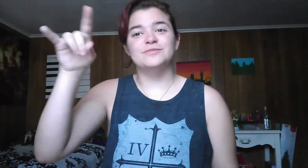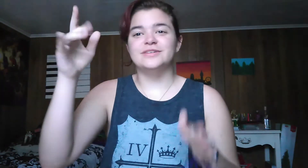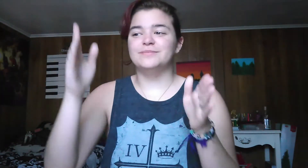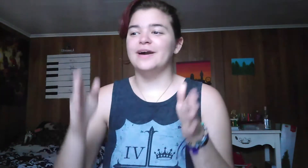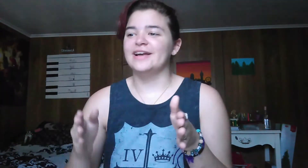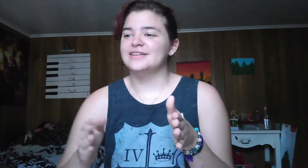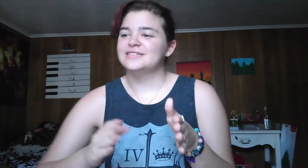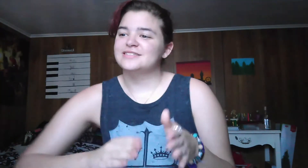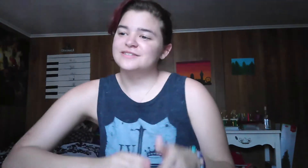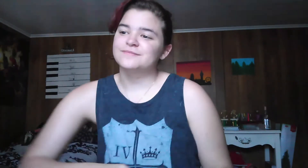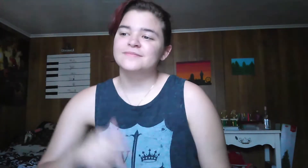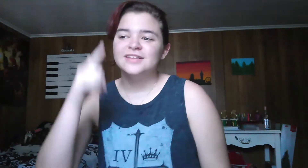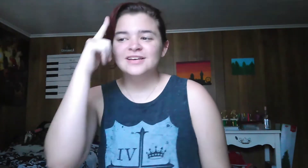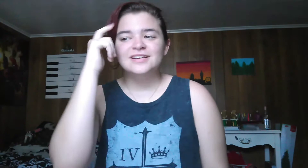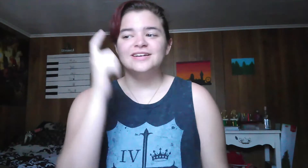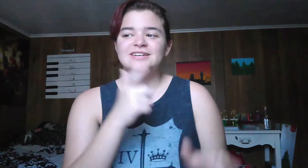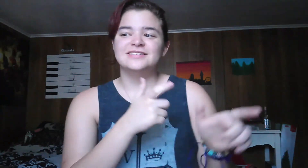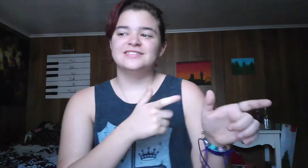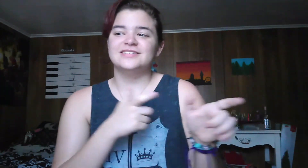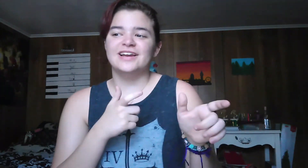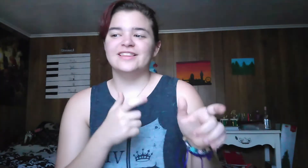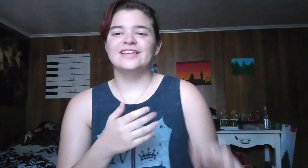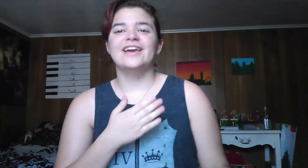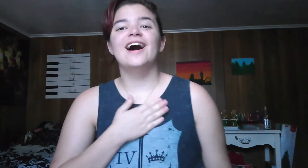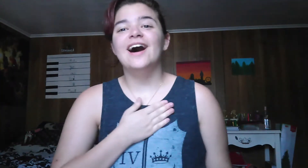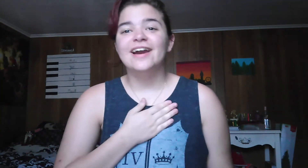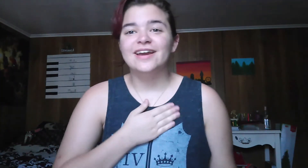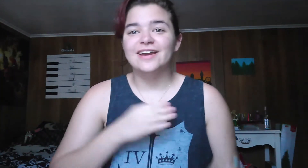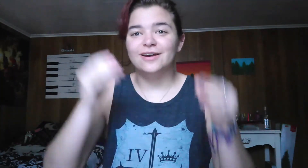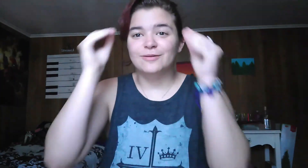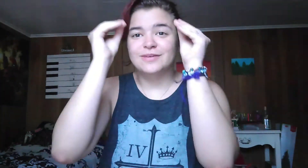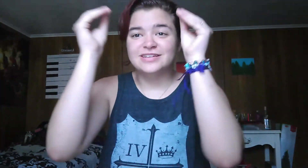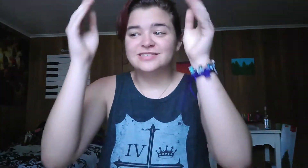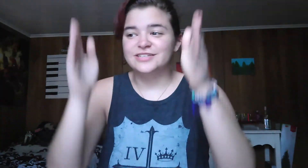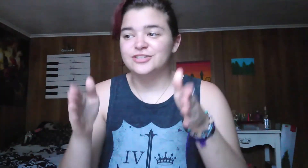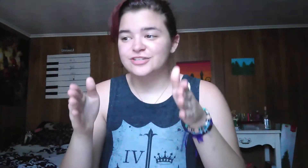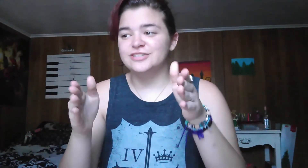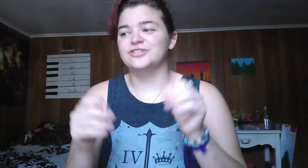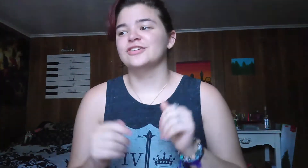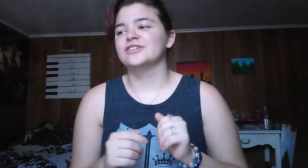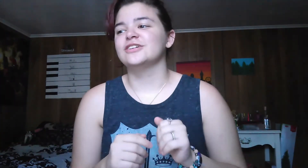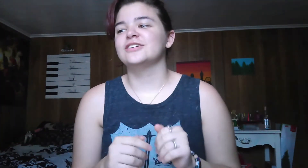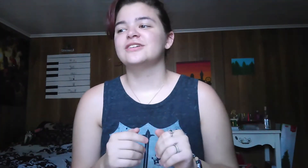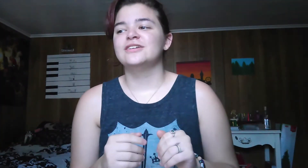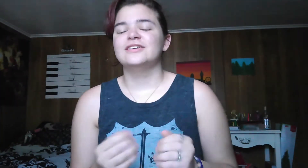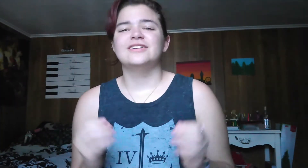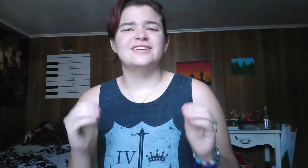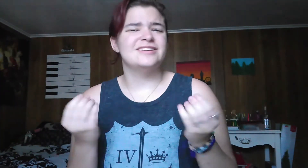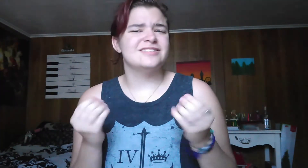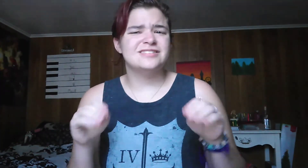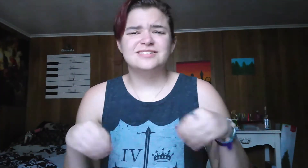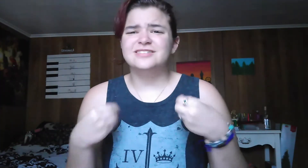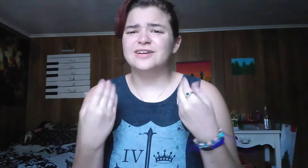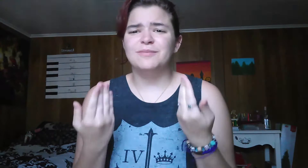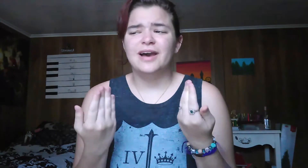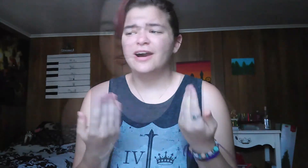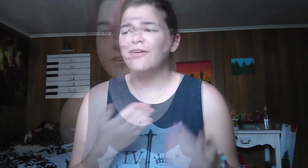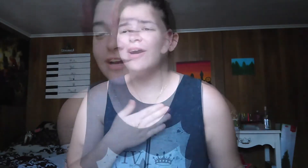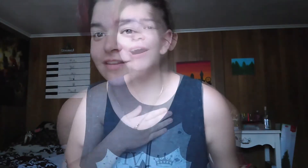be pilots, because suddenly I am a senior instructor and somehow in